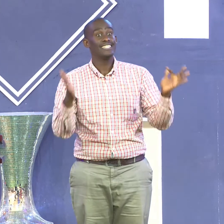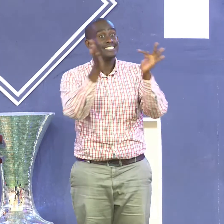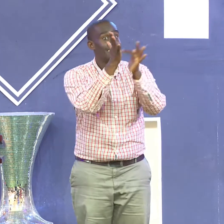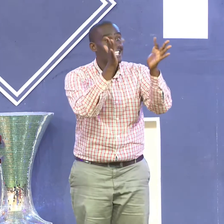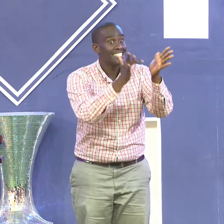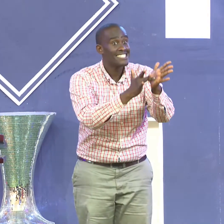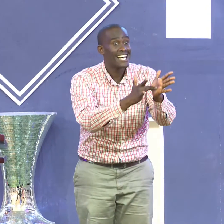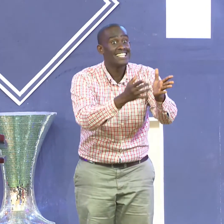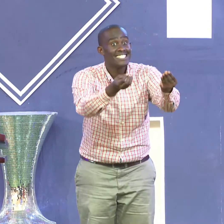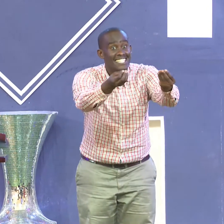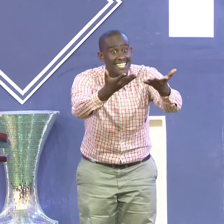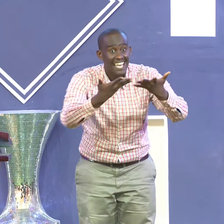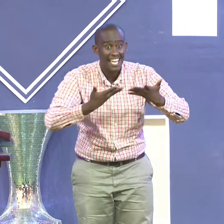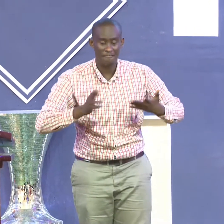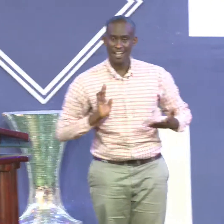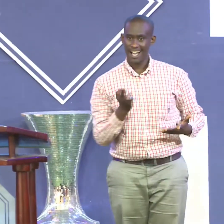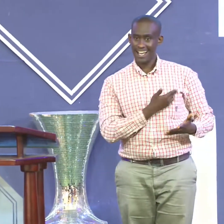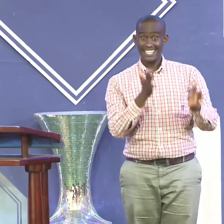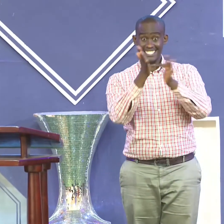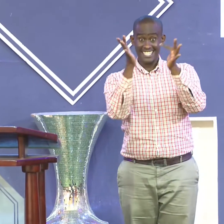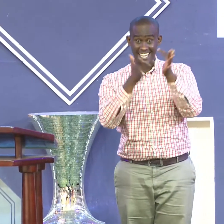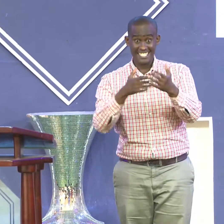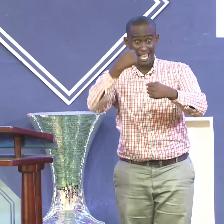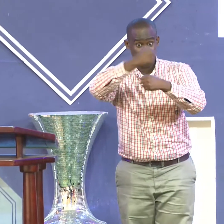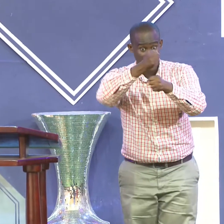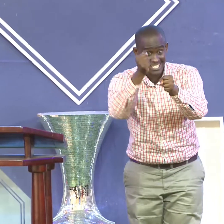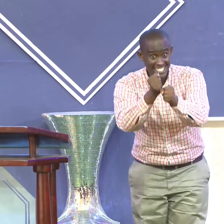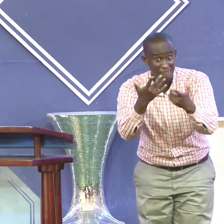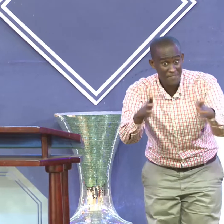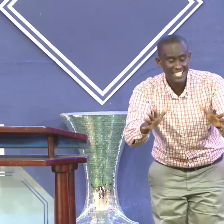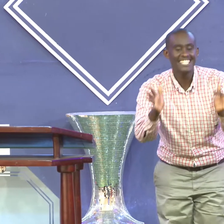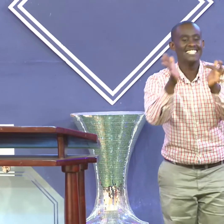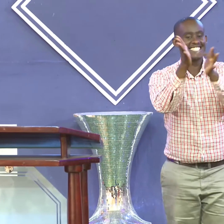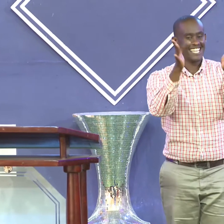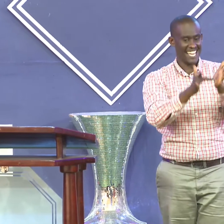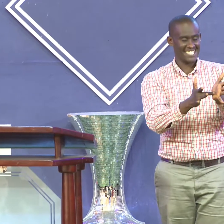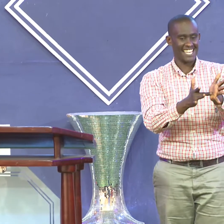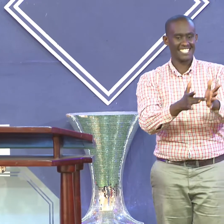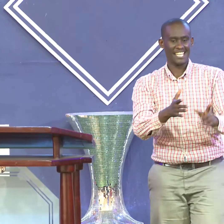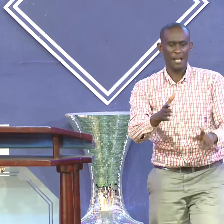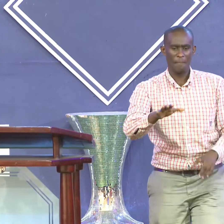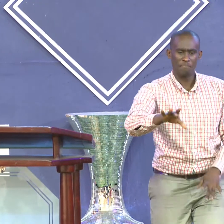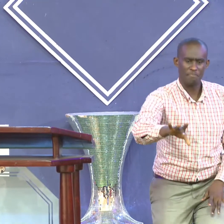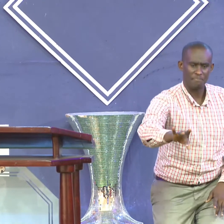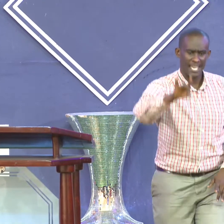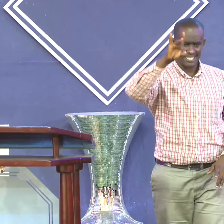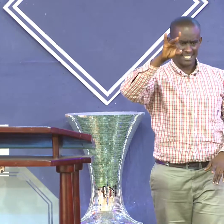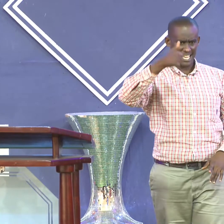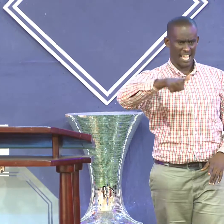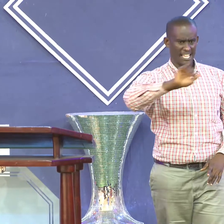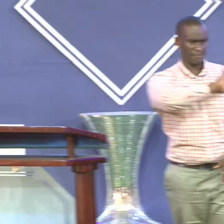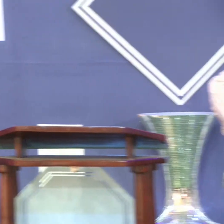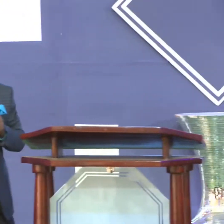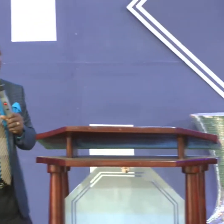yagatuwa. He gave it to us. Ye yagatutondera. He created it for us. Yatola kugage. He picked from his power. N'agabira